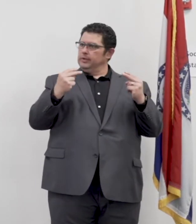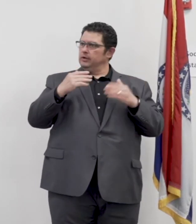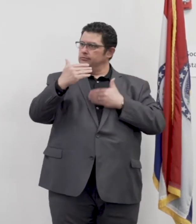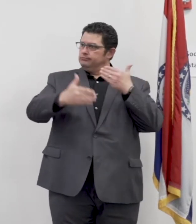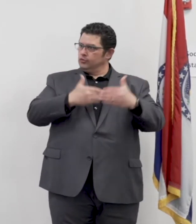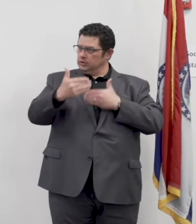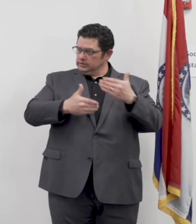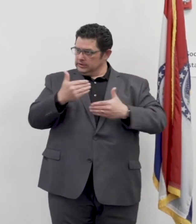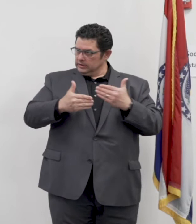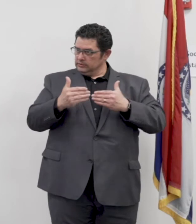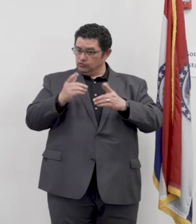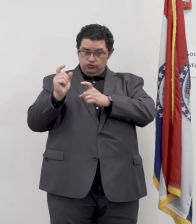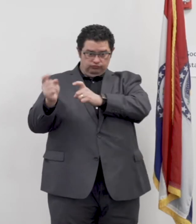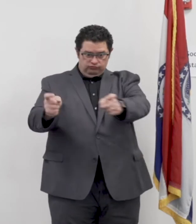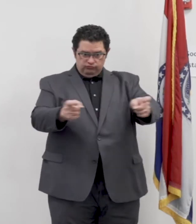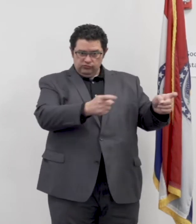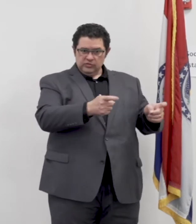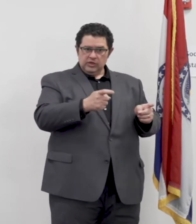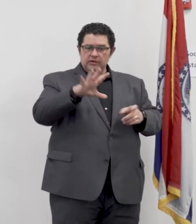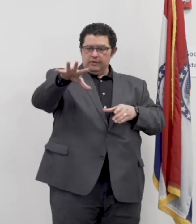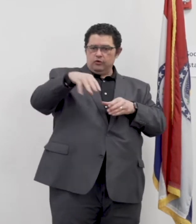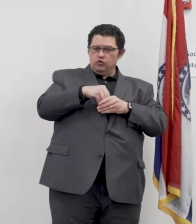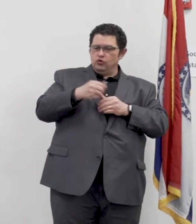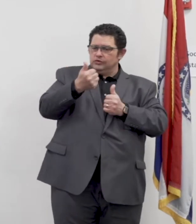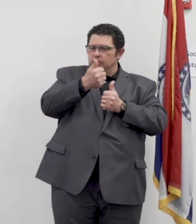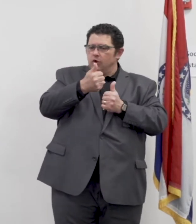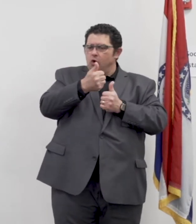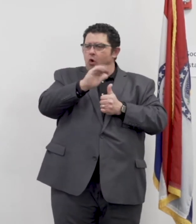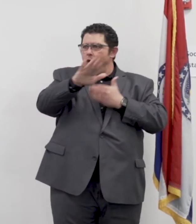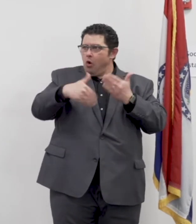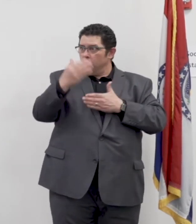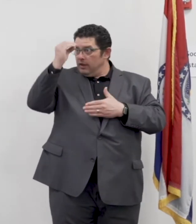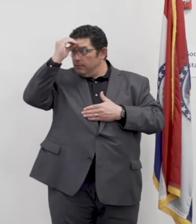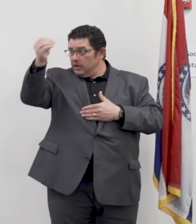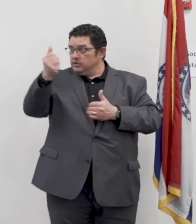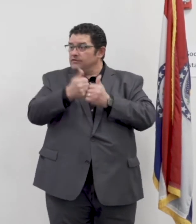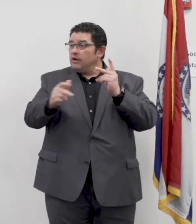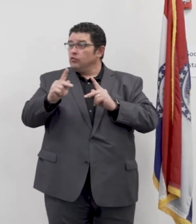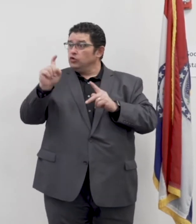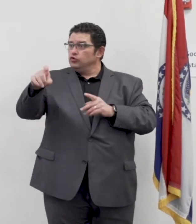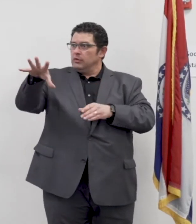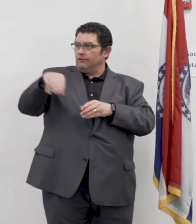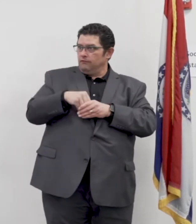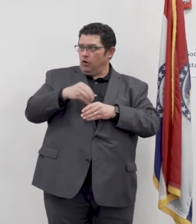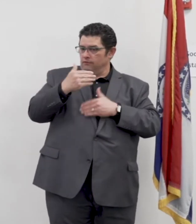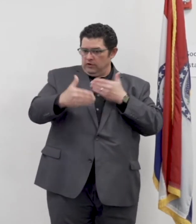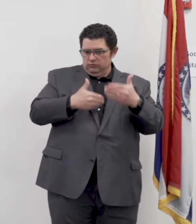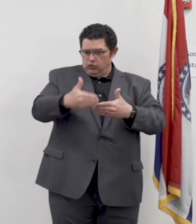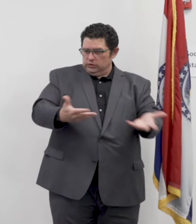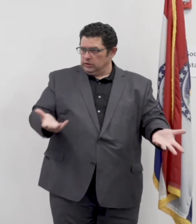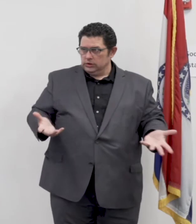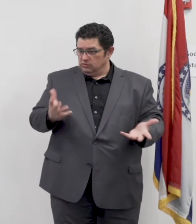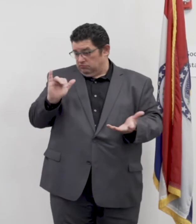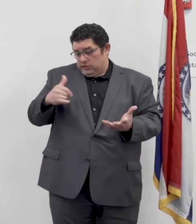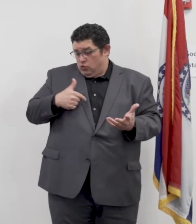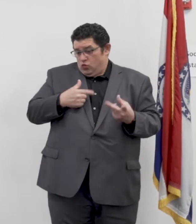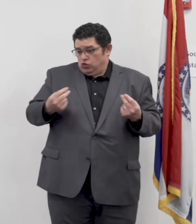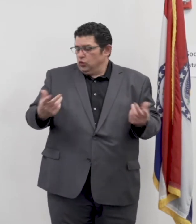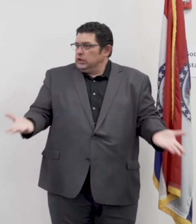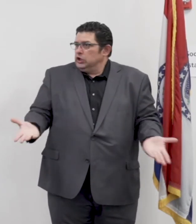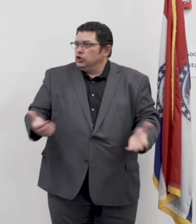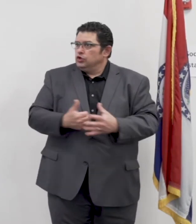that incorporates the opinions of everyone that should be involved in the decision. And that's what we're doing here.